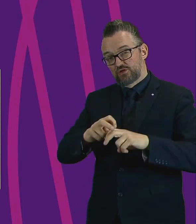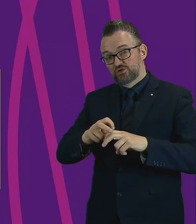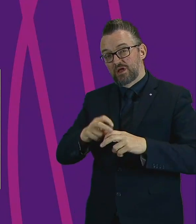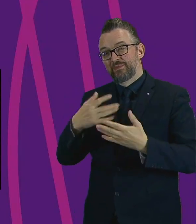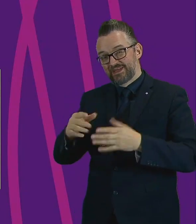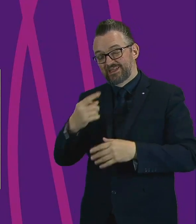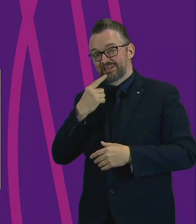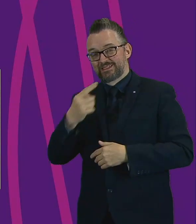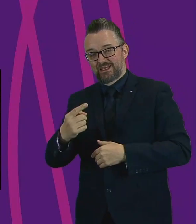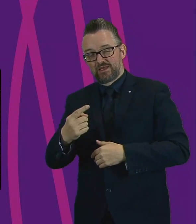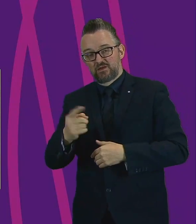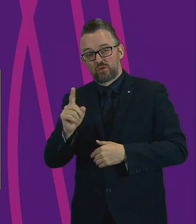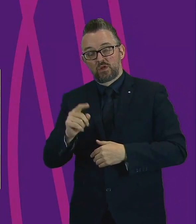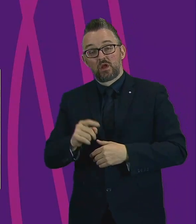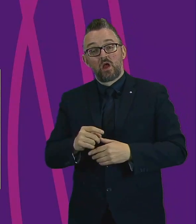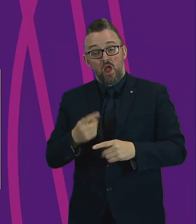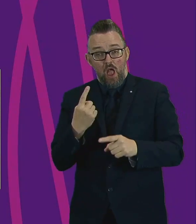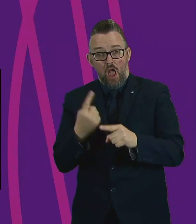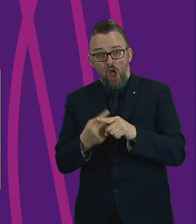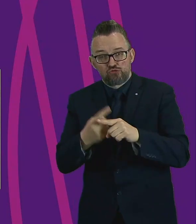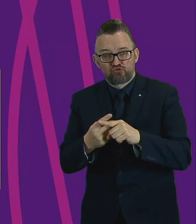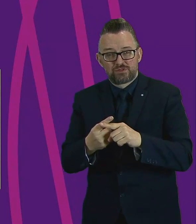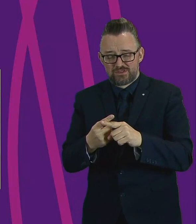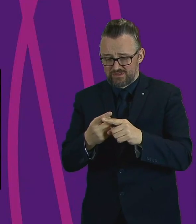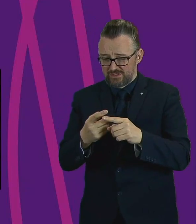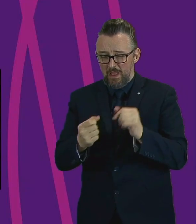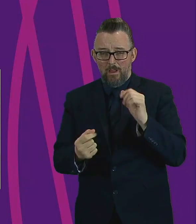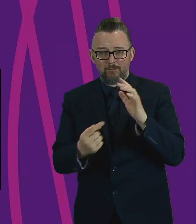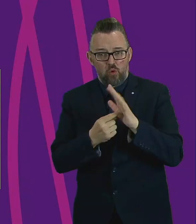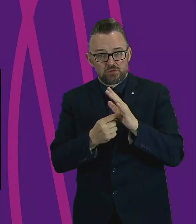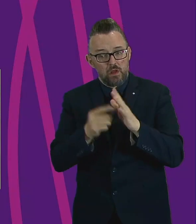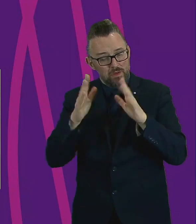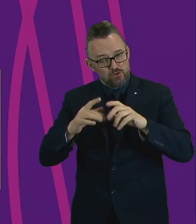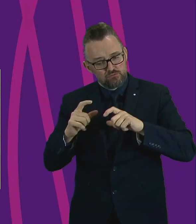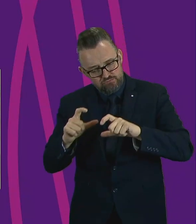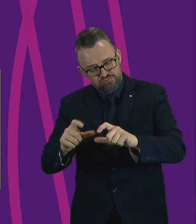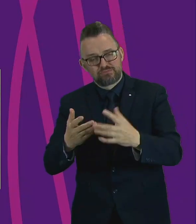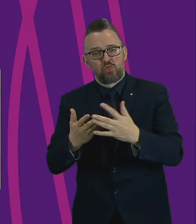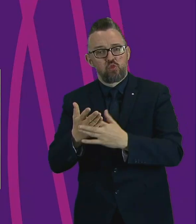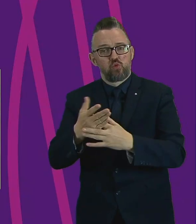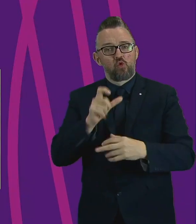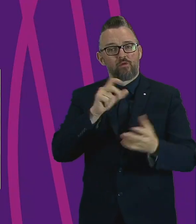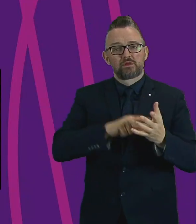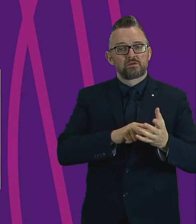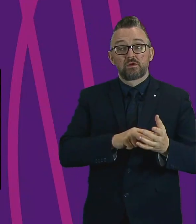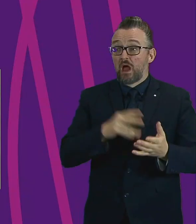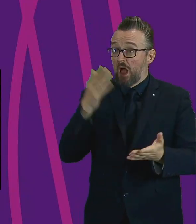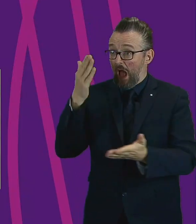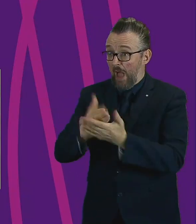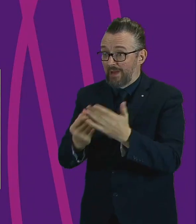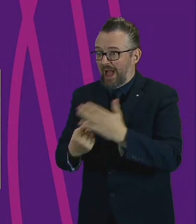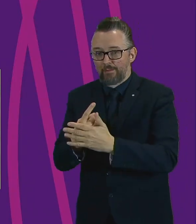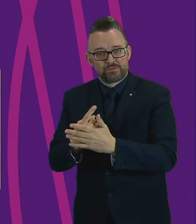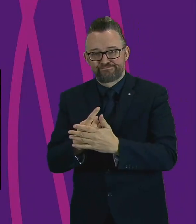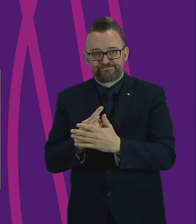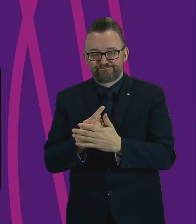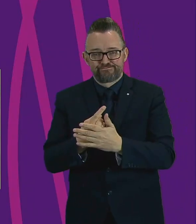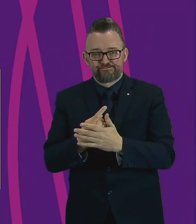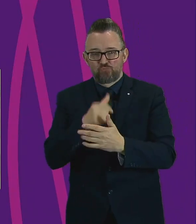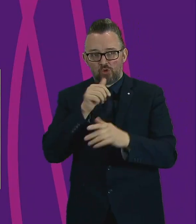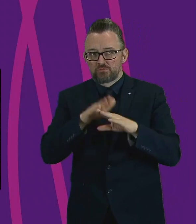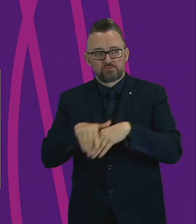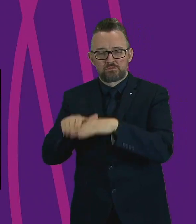guidelines stating that urgent and essential cancer treatments must continue during the pandemic, this does not seem to have been consistently taking place